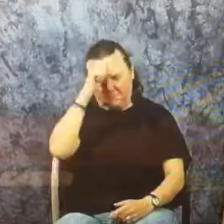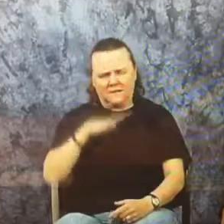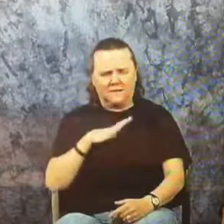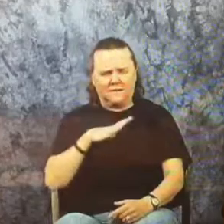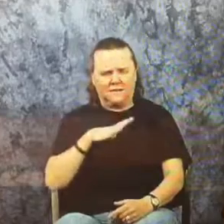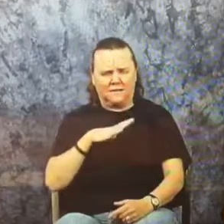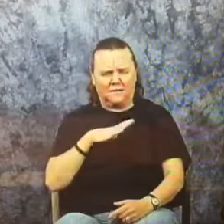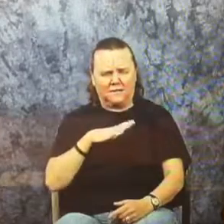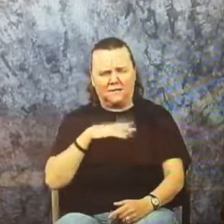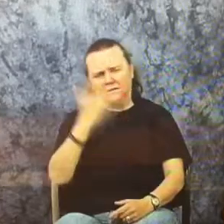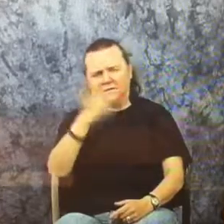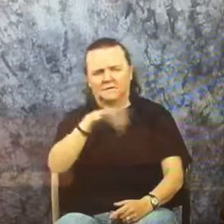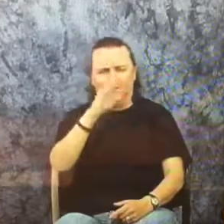cheering. There was a man,